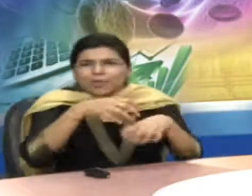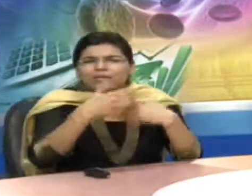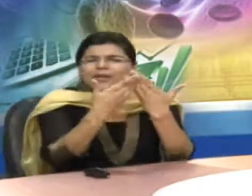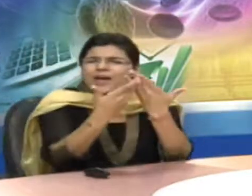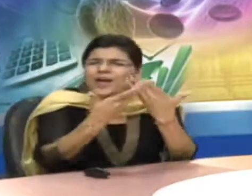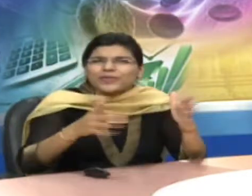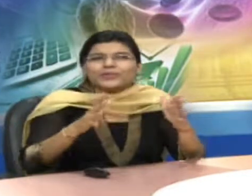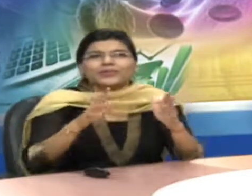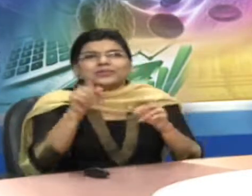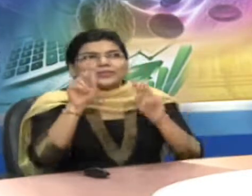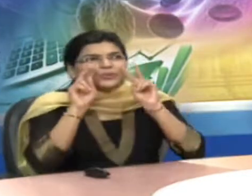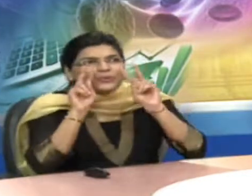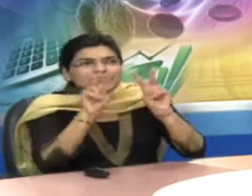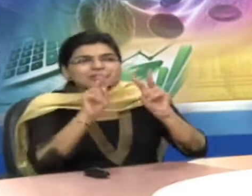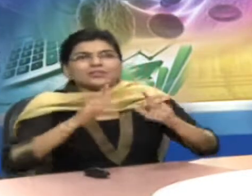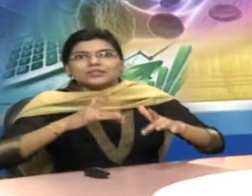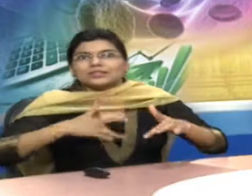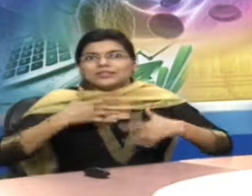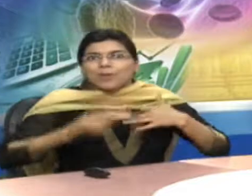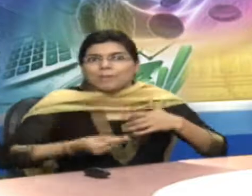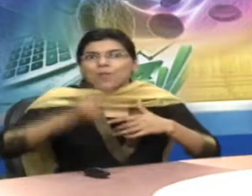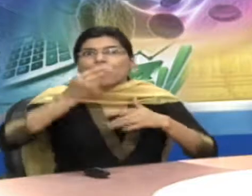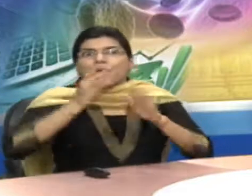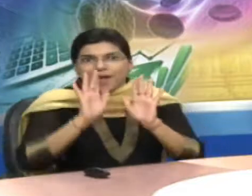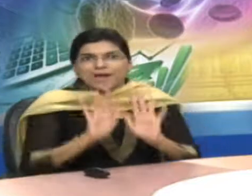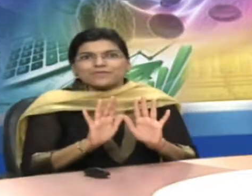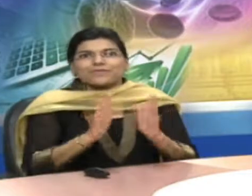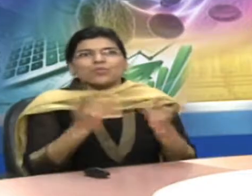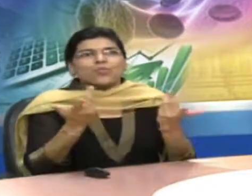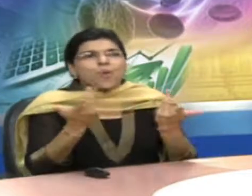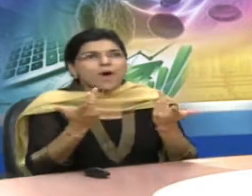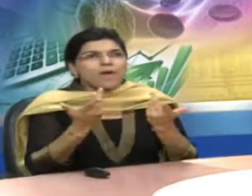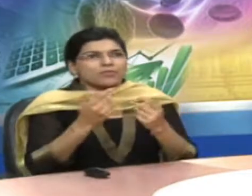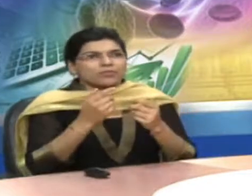just observing those animals, looking at them,